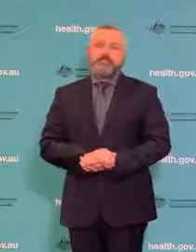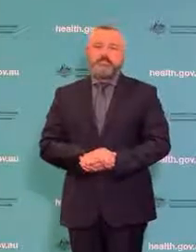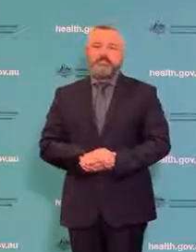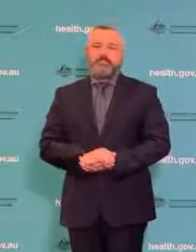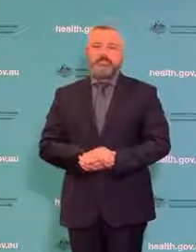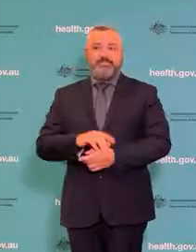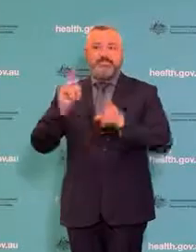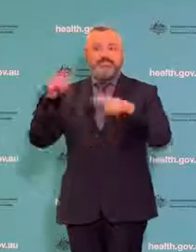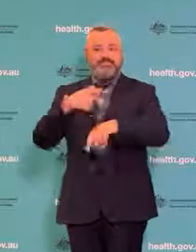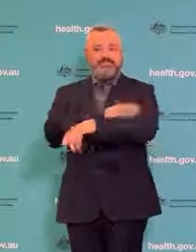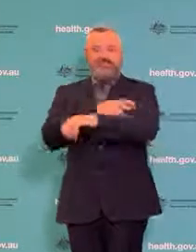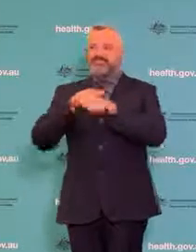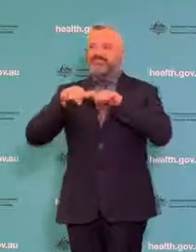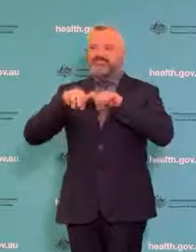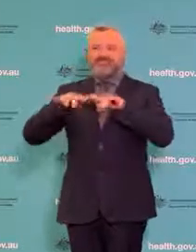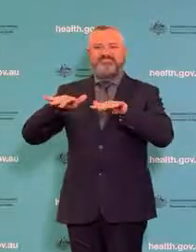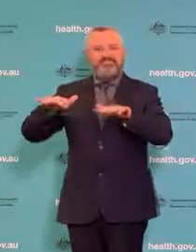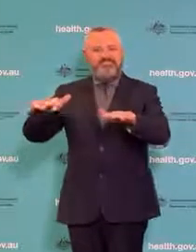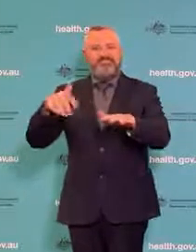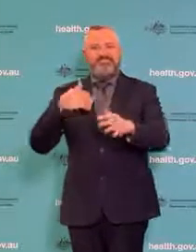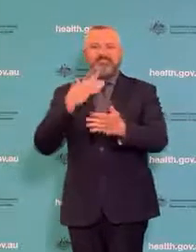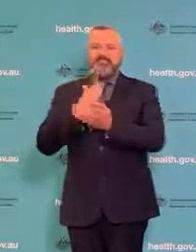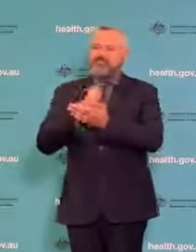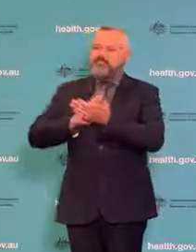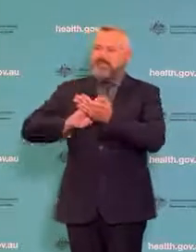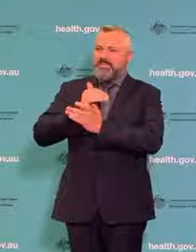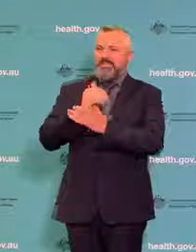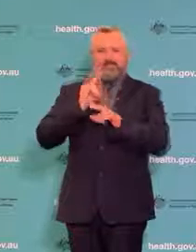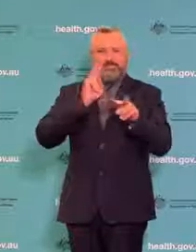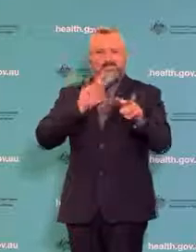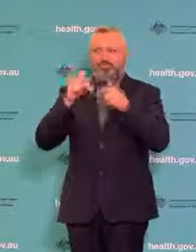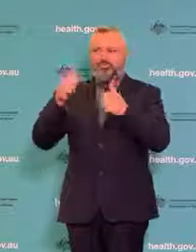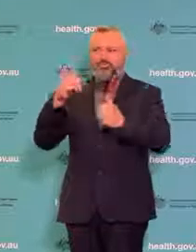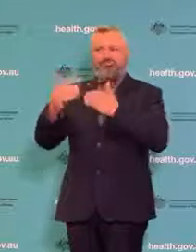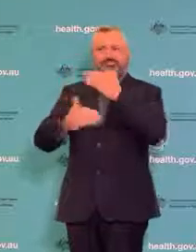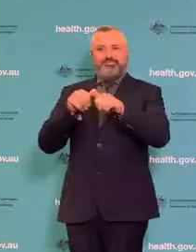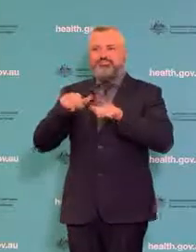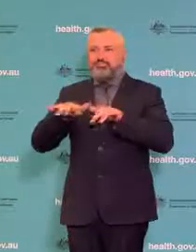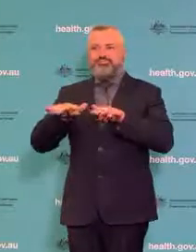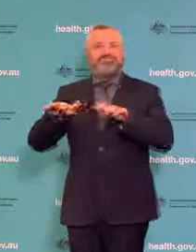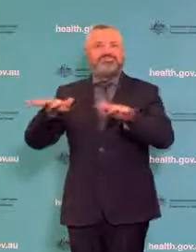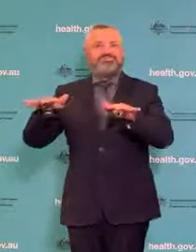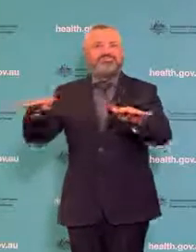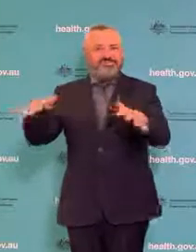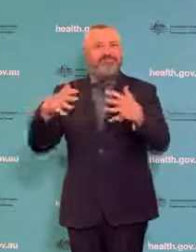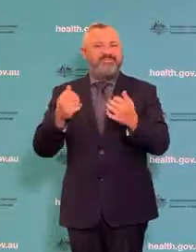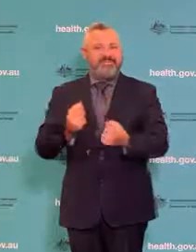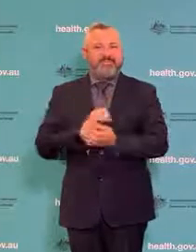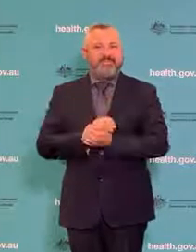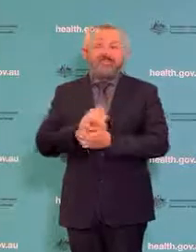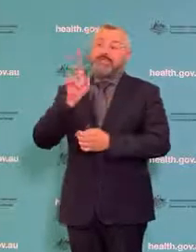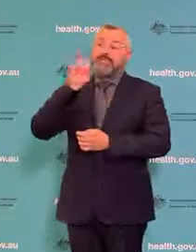rollout, and we're very pleased to see the progression of that. Yesterday, we saw